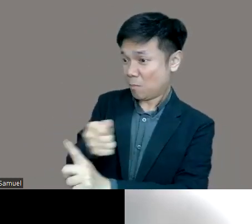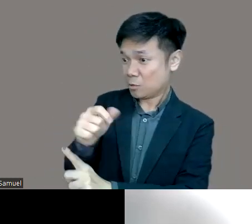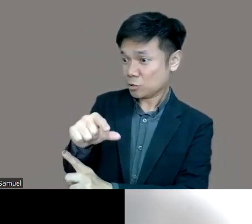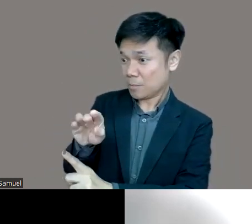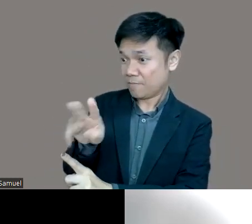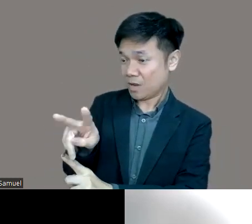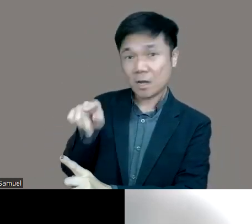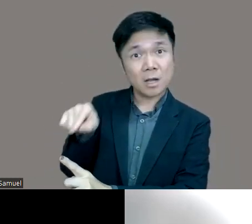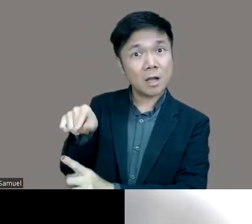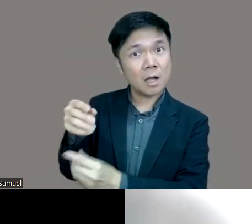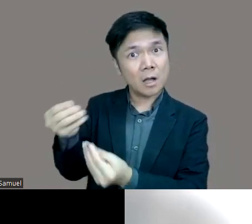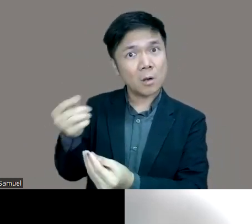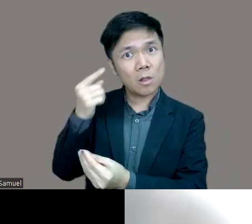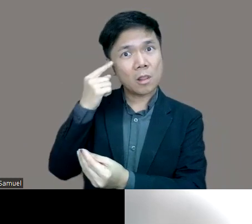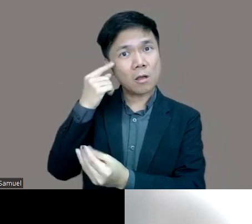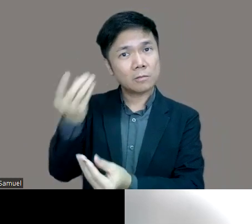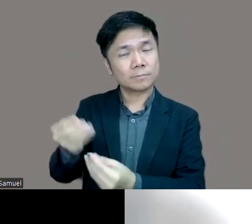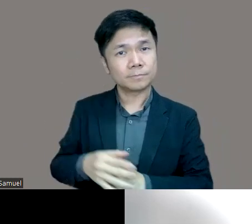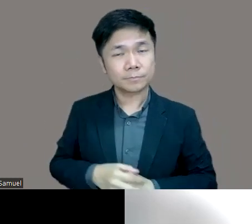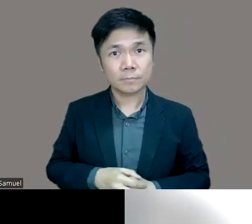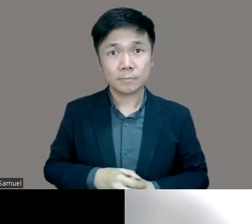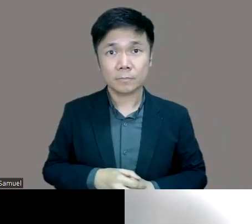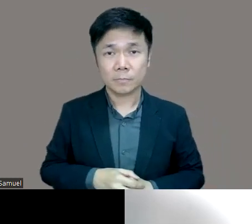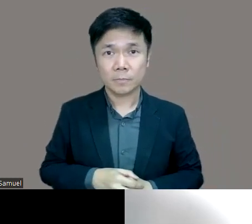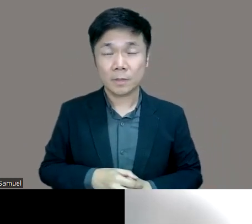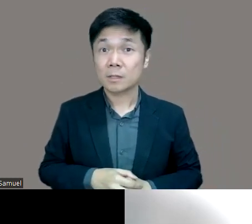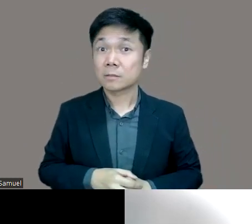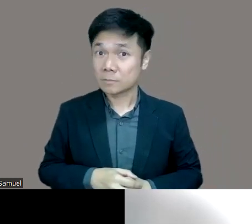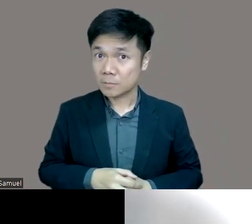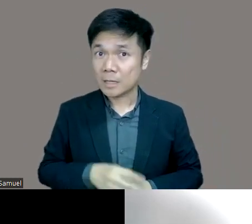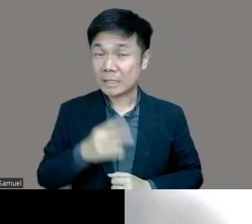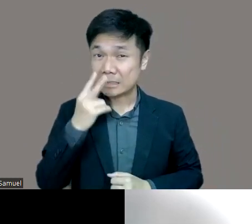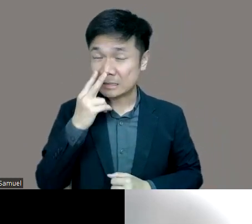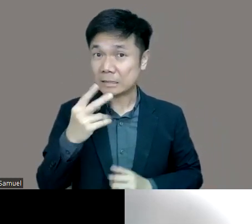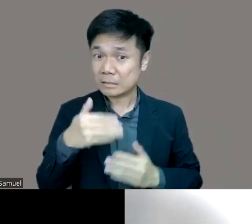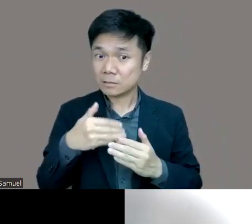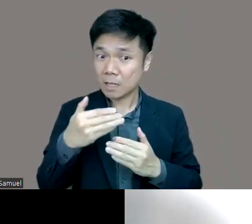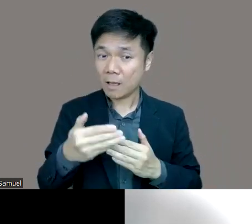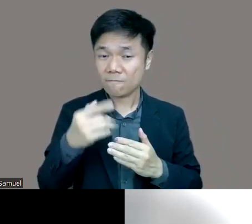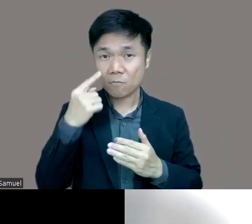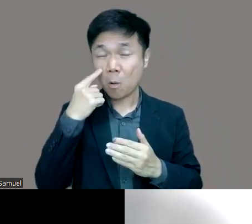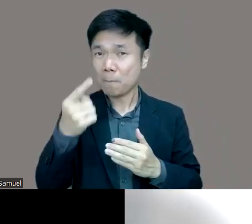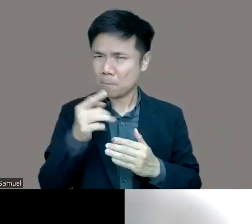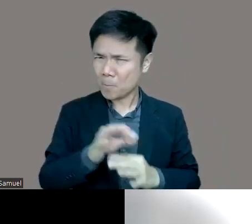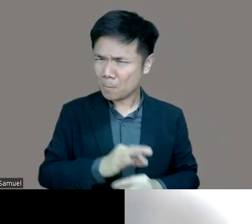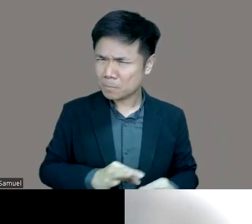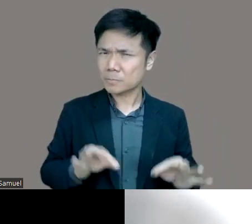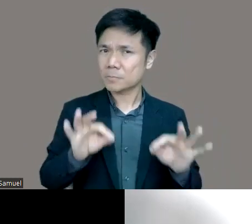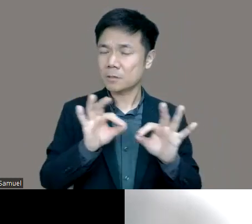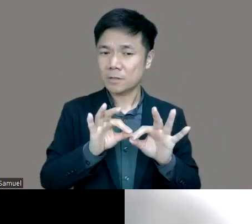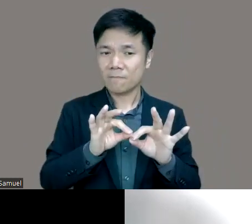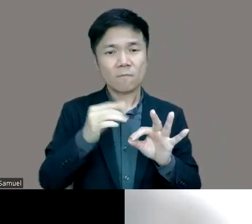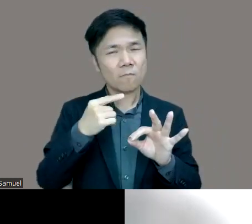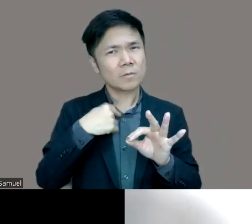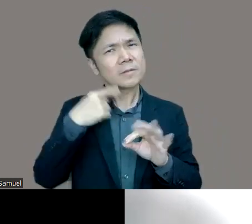we might see the impact in the greater picture, but I feel that it is also more vital for us to focus on